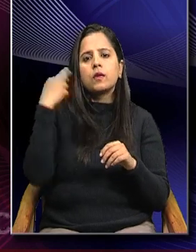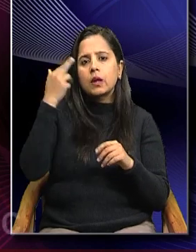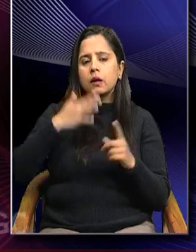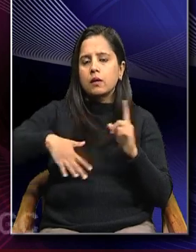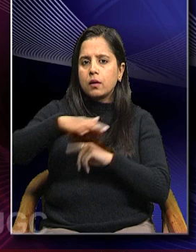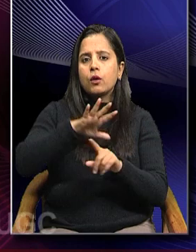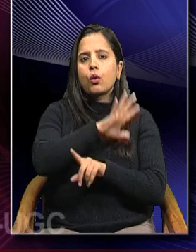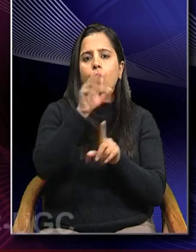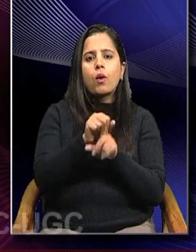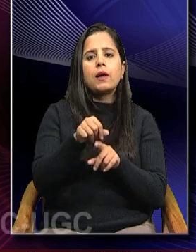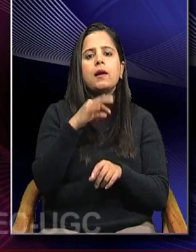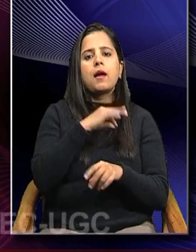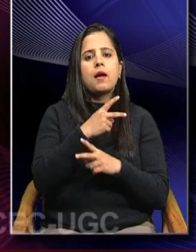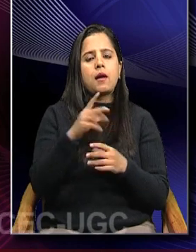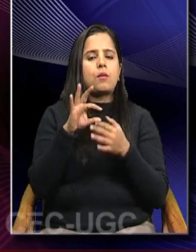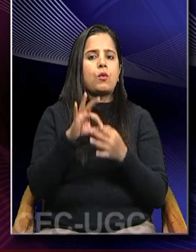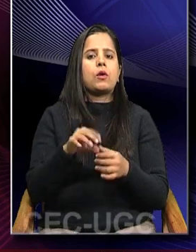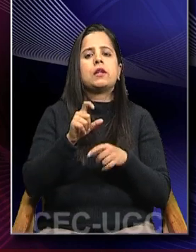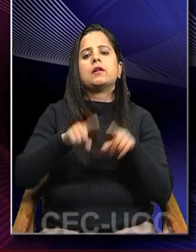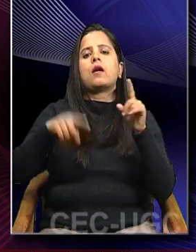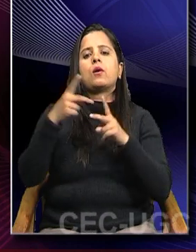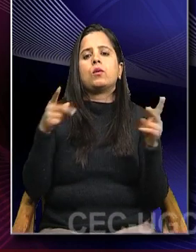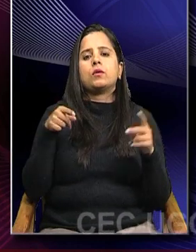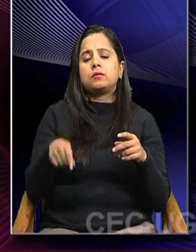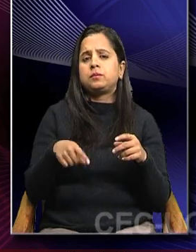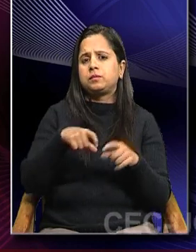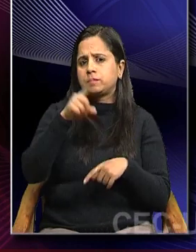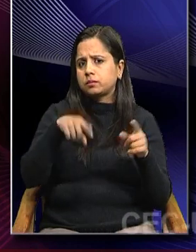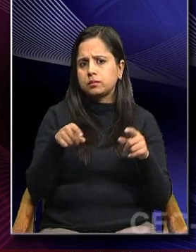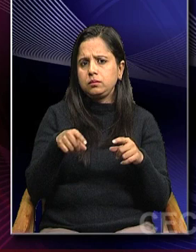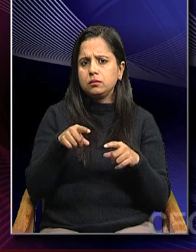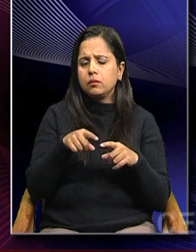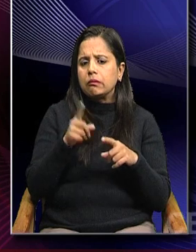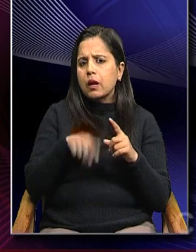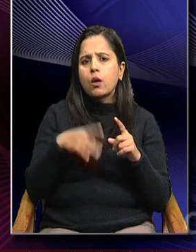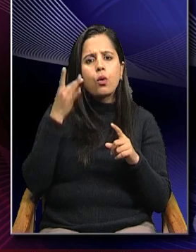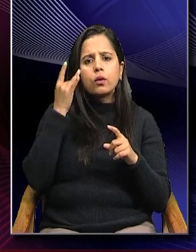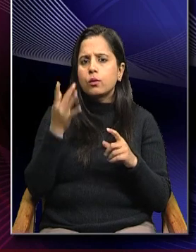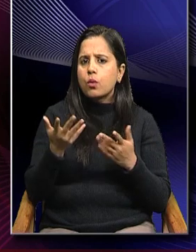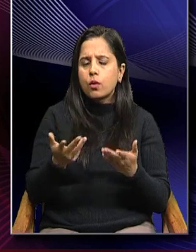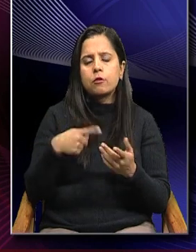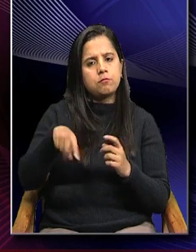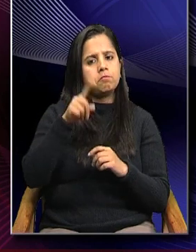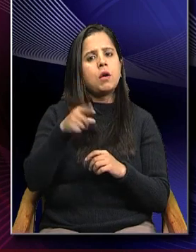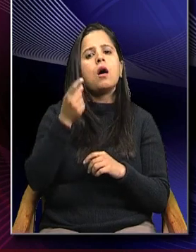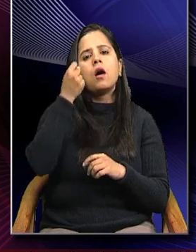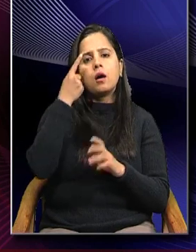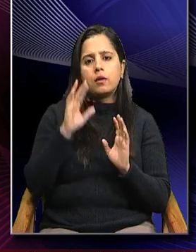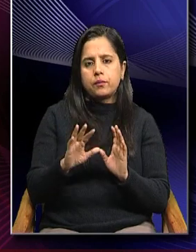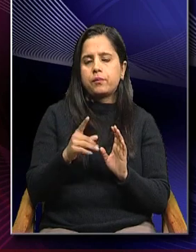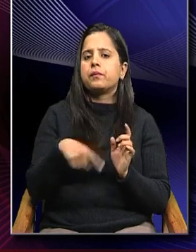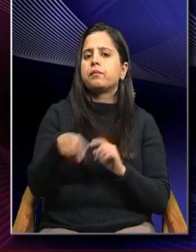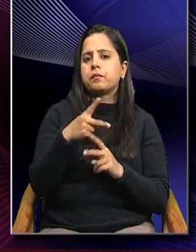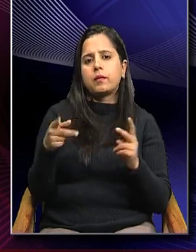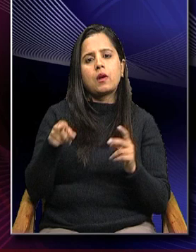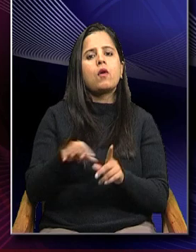cultural and income based diversities. Those diversities cannot be ignored. We have to understand that although they are part